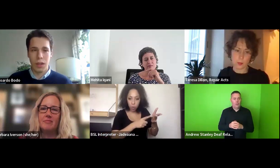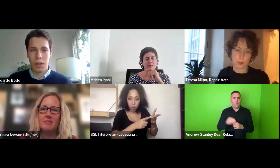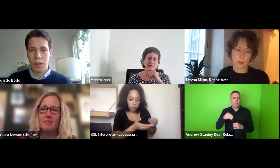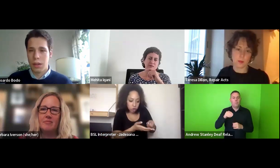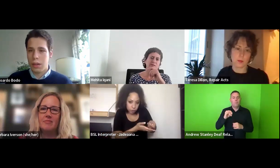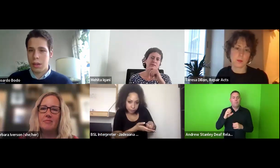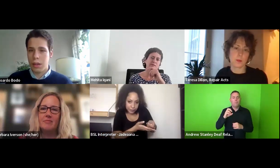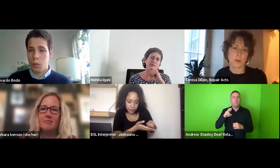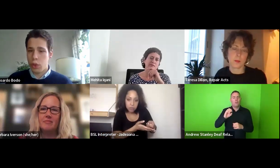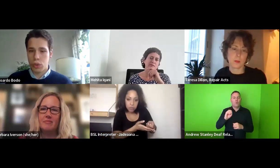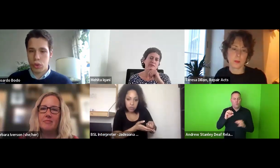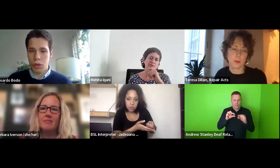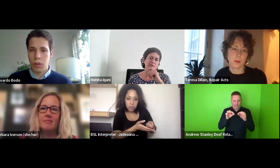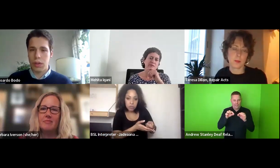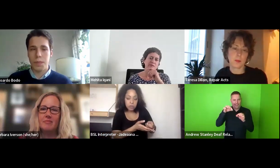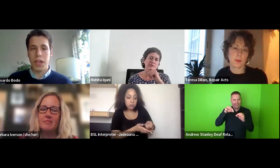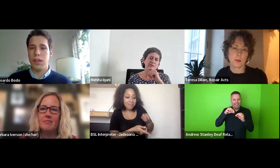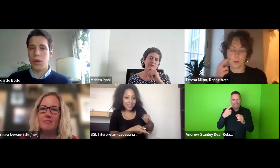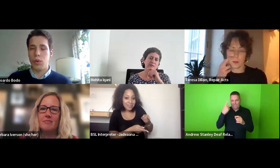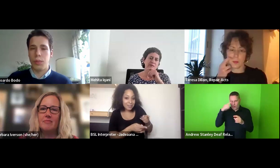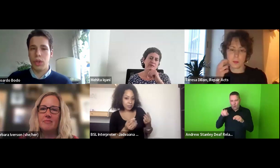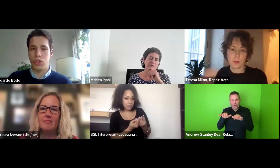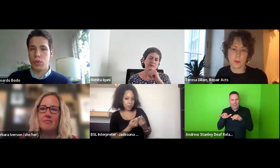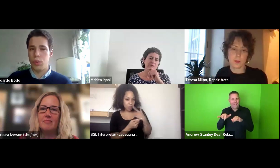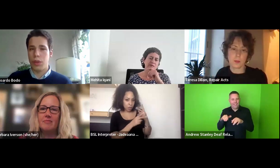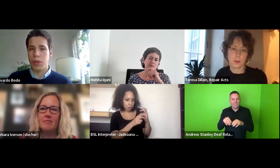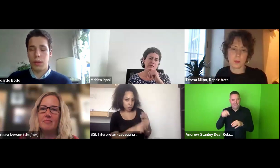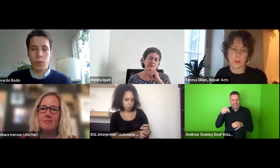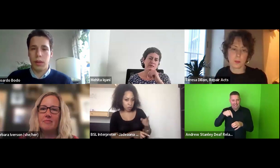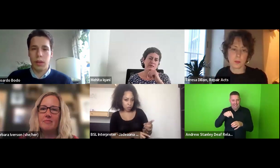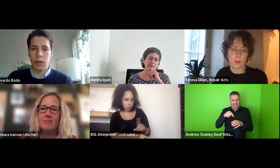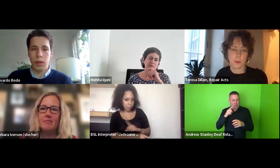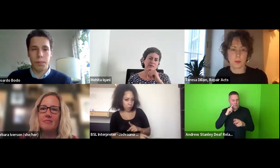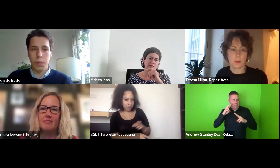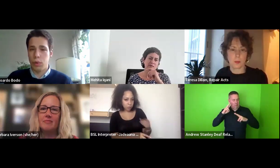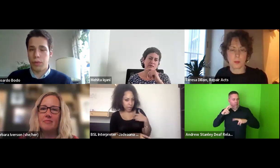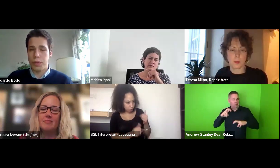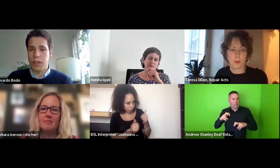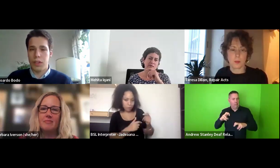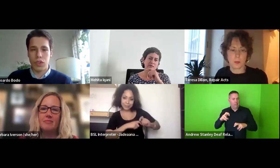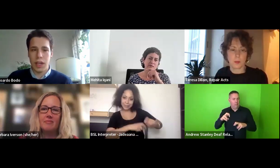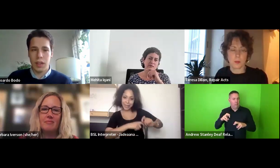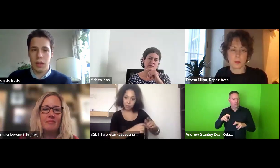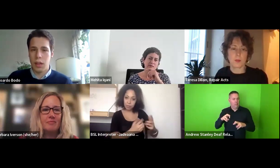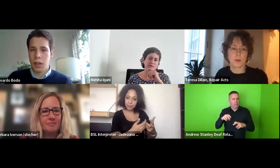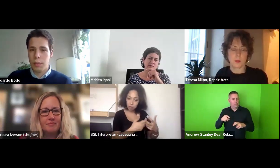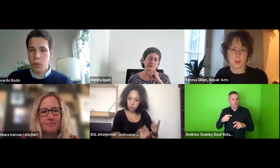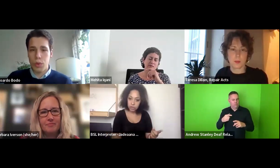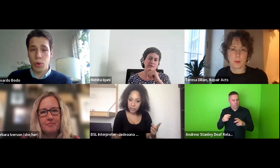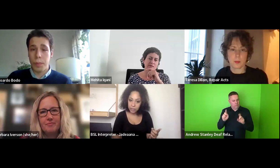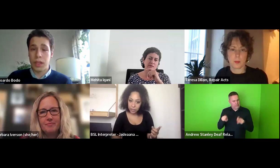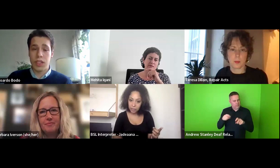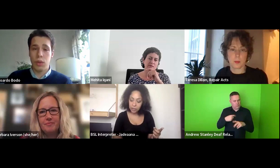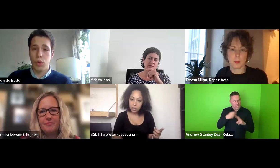track them. We also expanded our collaboration with, people from the civil society,